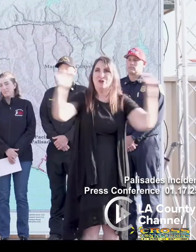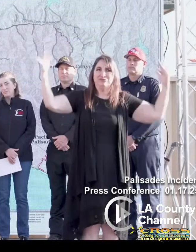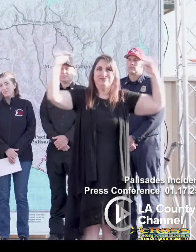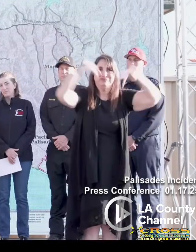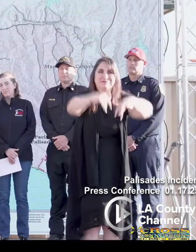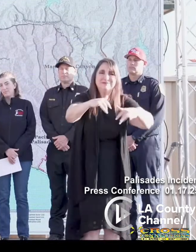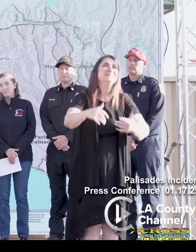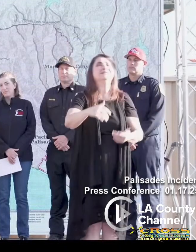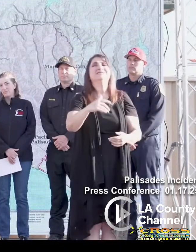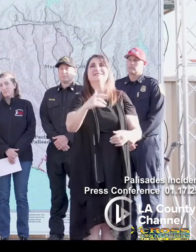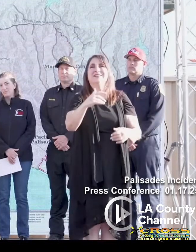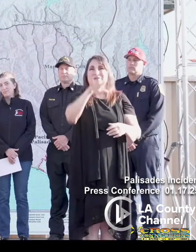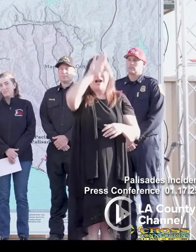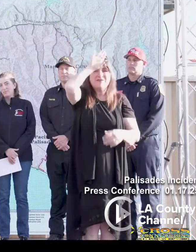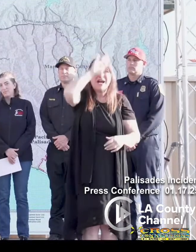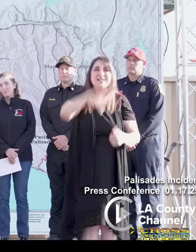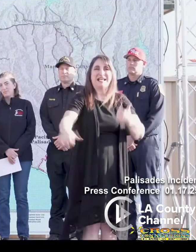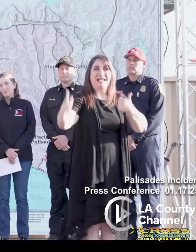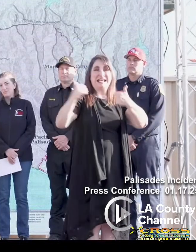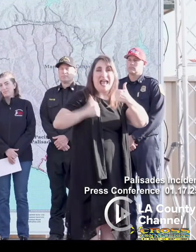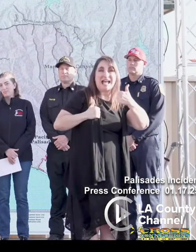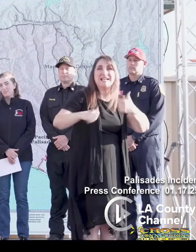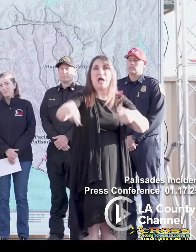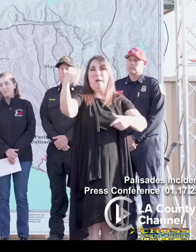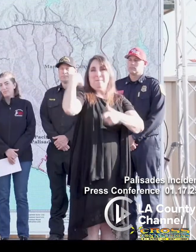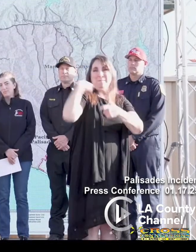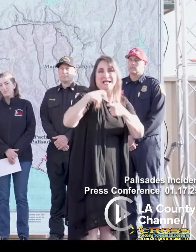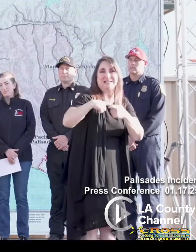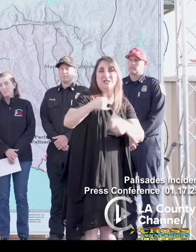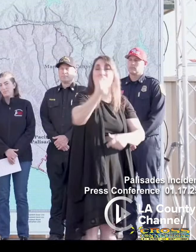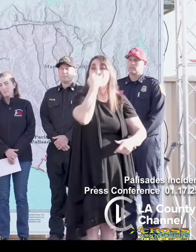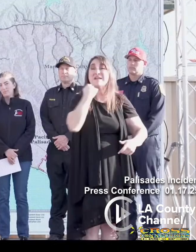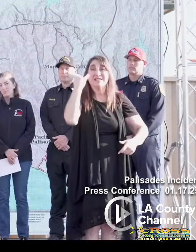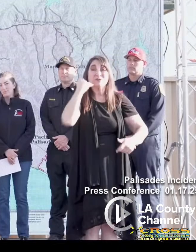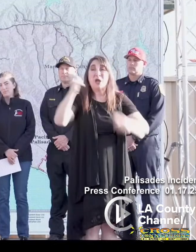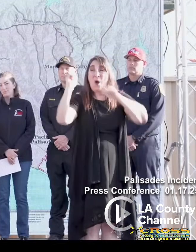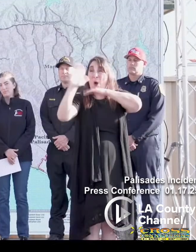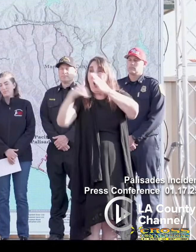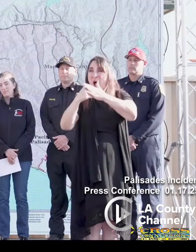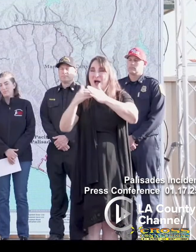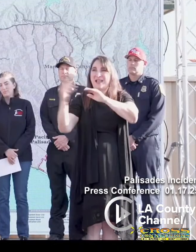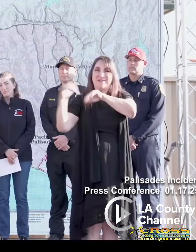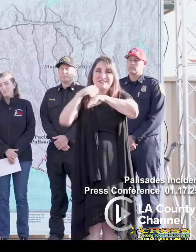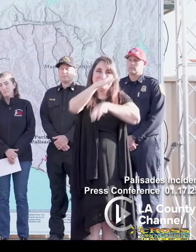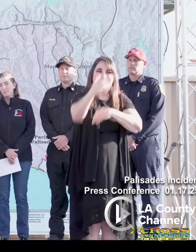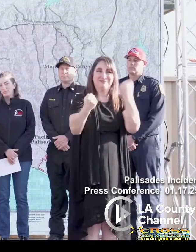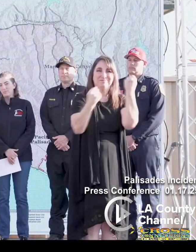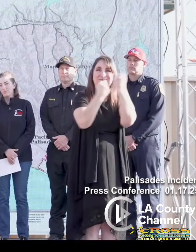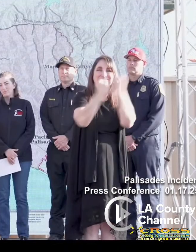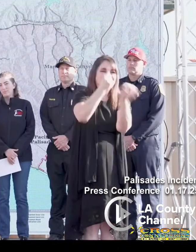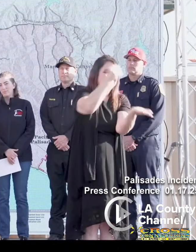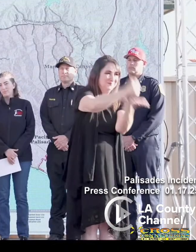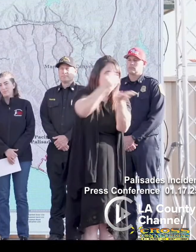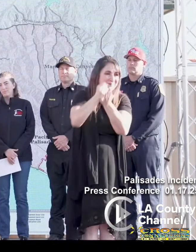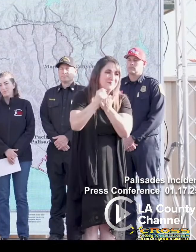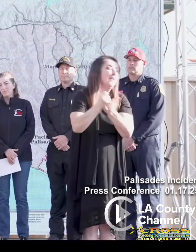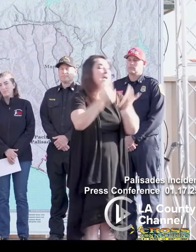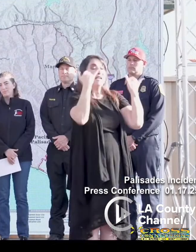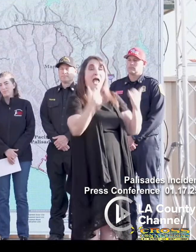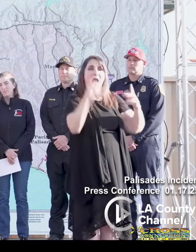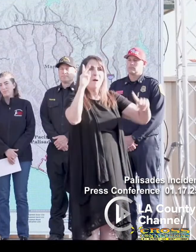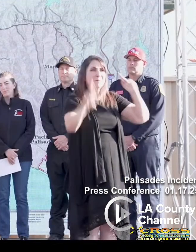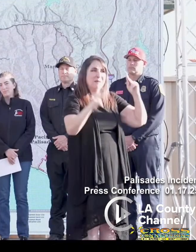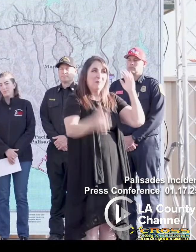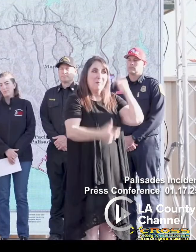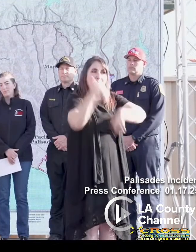foreign policy. Canada, Mexico, and Israel have all sent contingents. Now, what's on people's minds